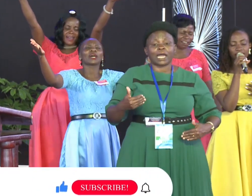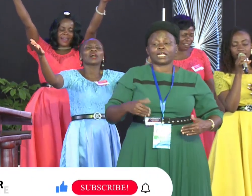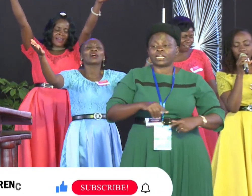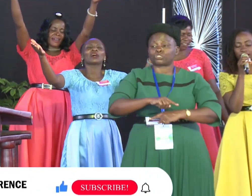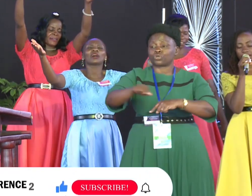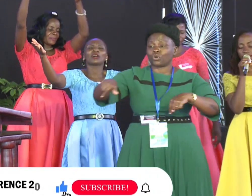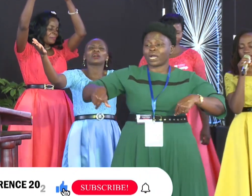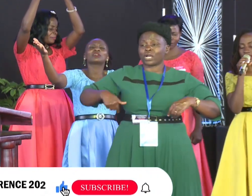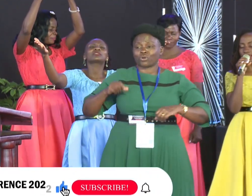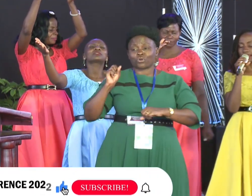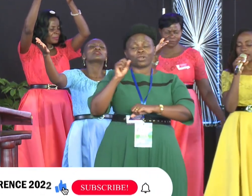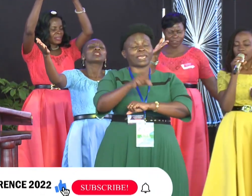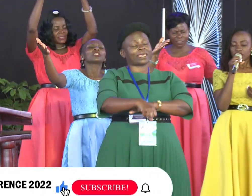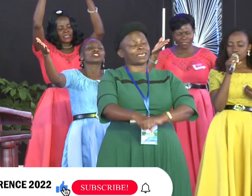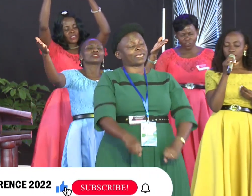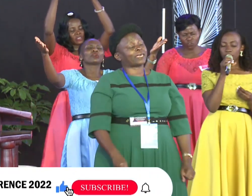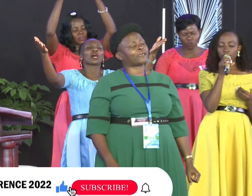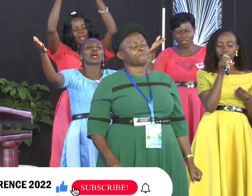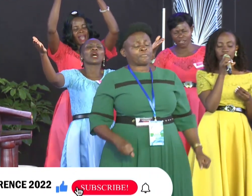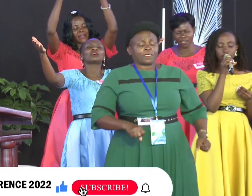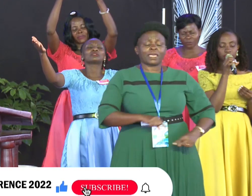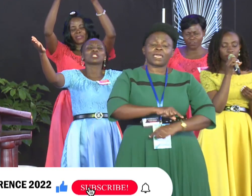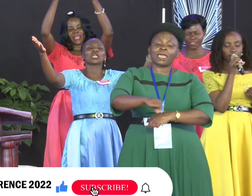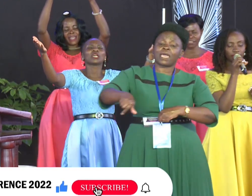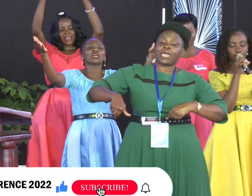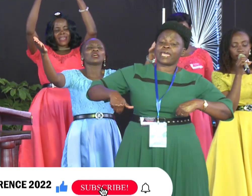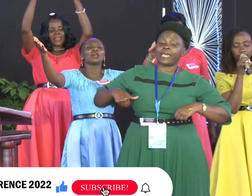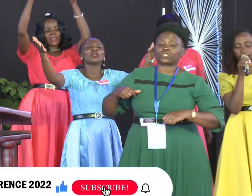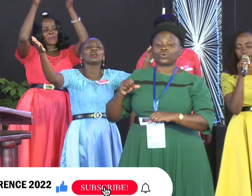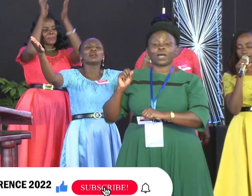kituyambenga, tuwangule, tuwangule,